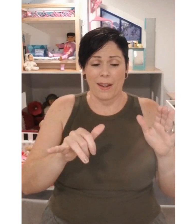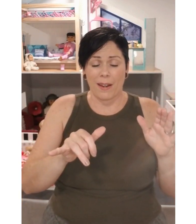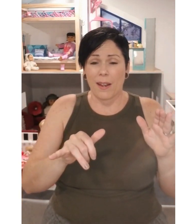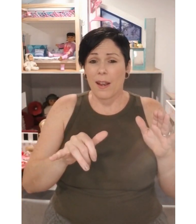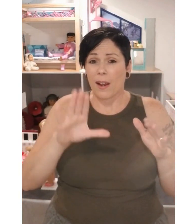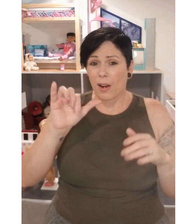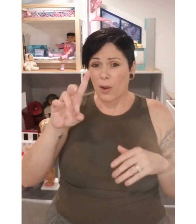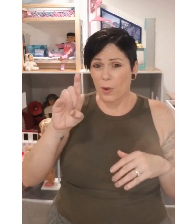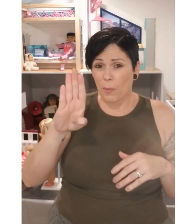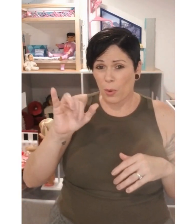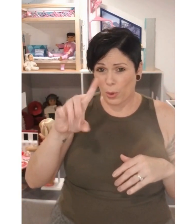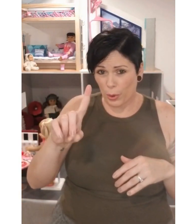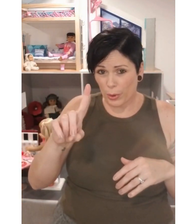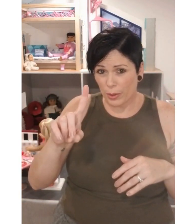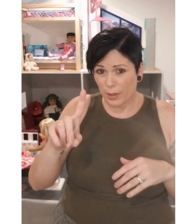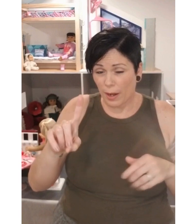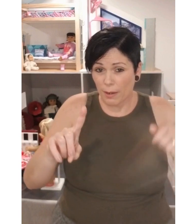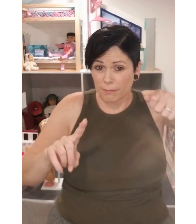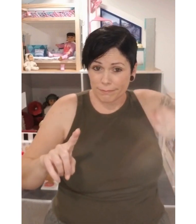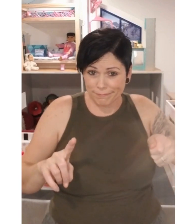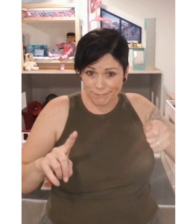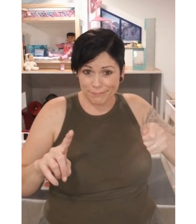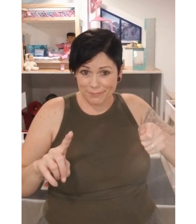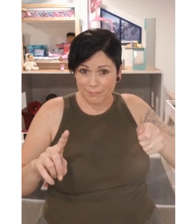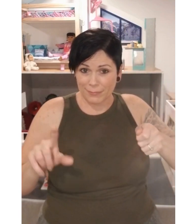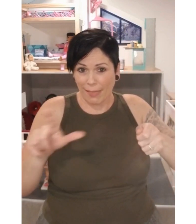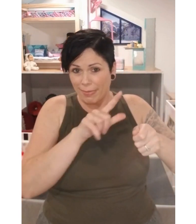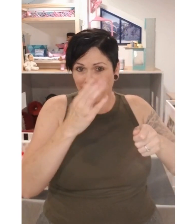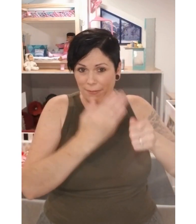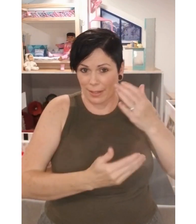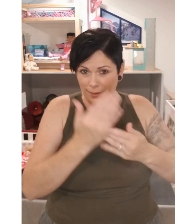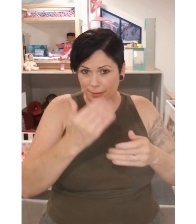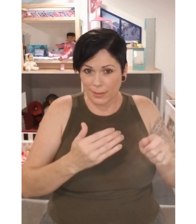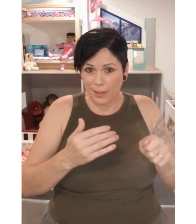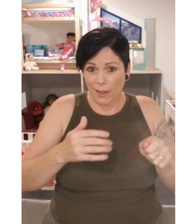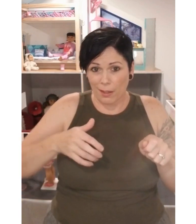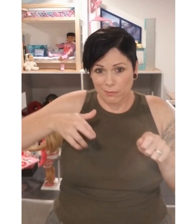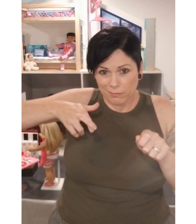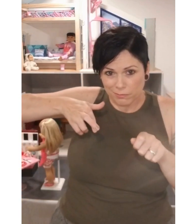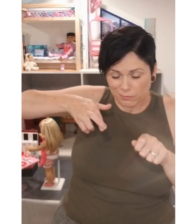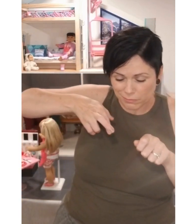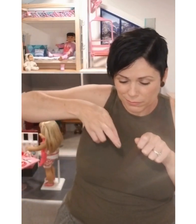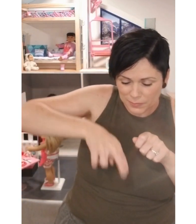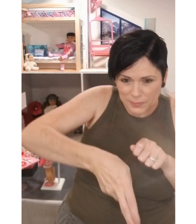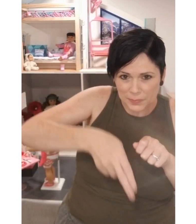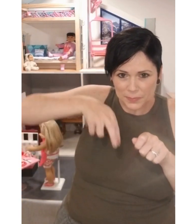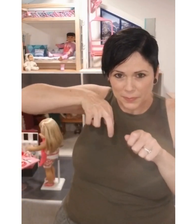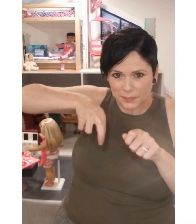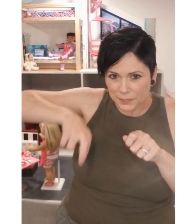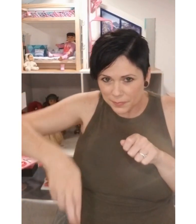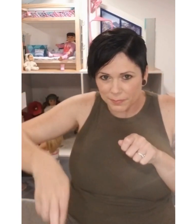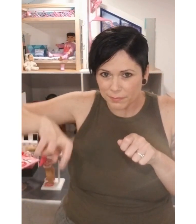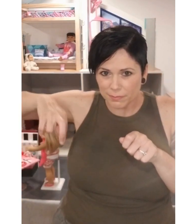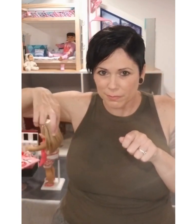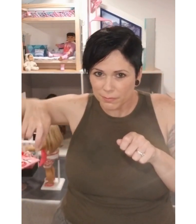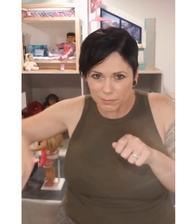cardboard against the board with my left hand and drilled with my right, and it was pretty easy.